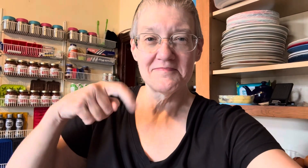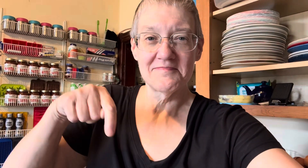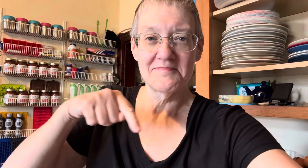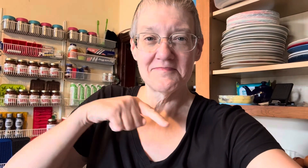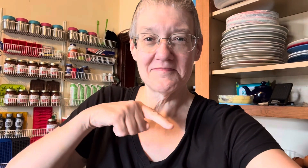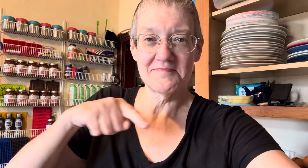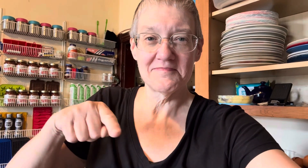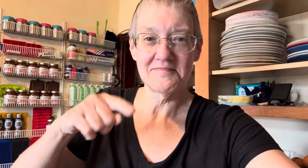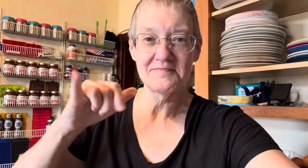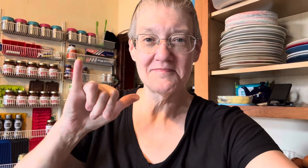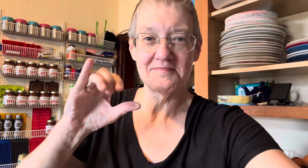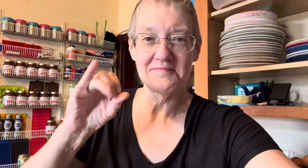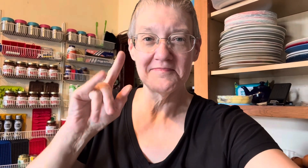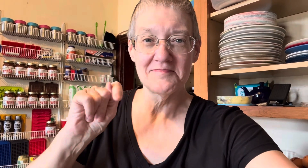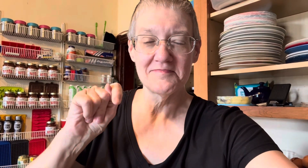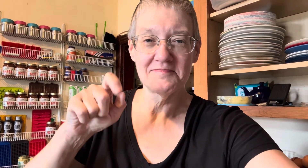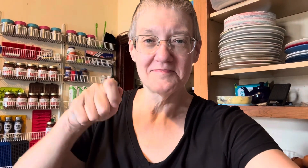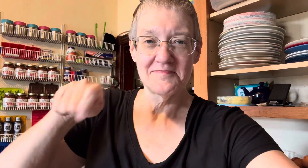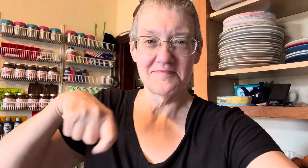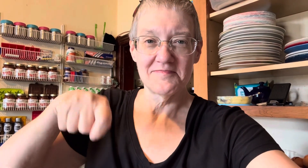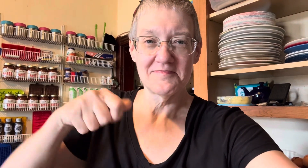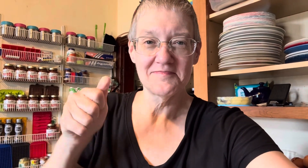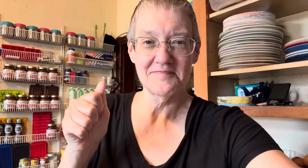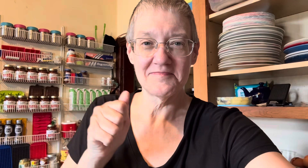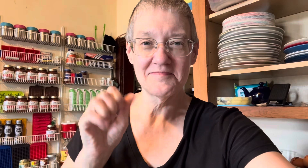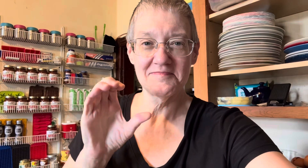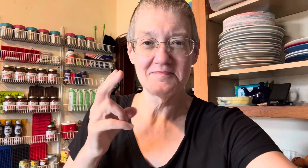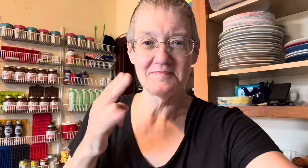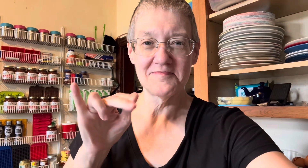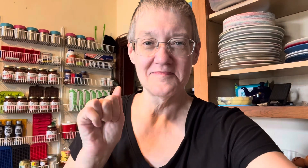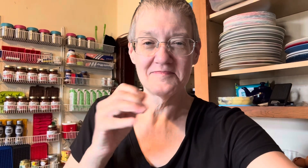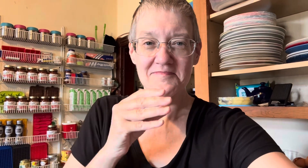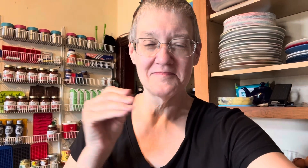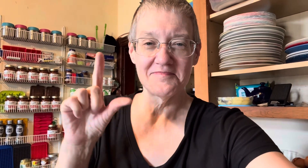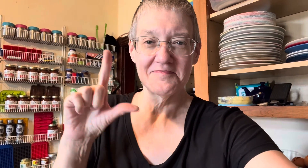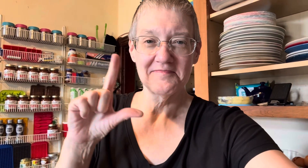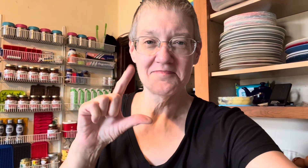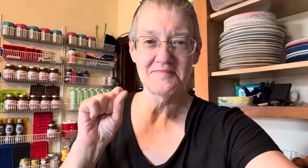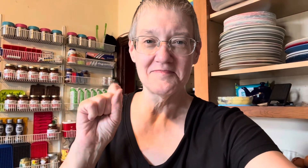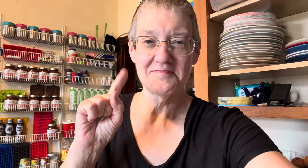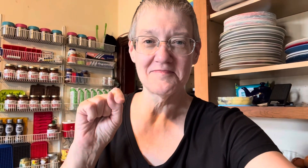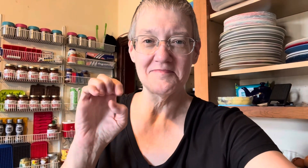I've already mixed up this week's yogurt with the liquid stevia and the chia seeds.